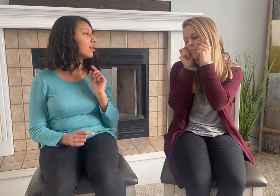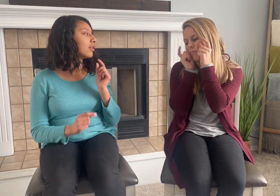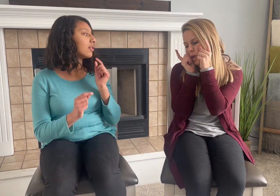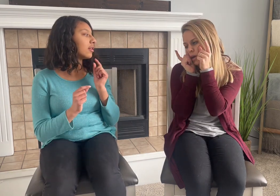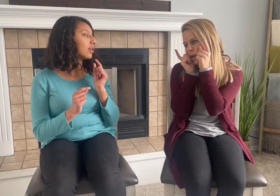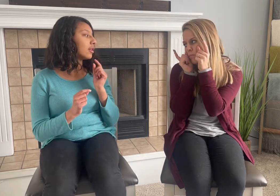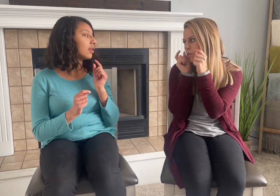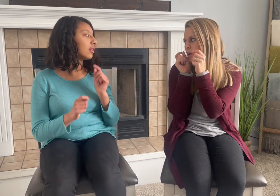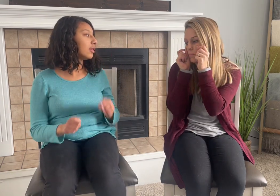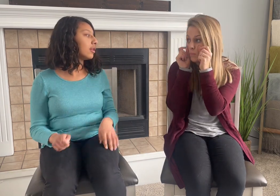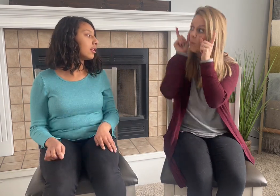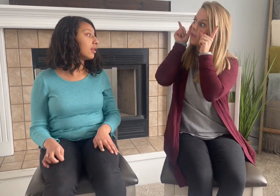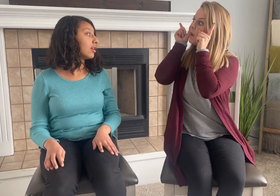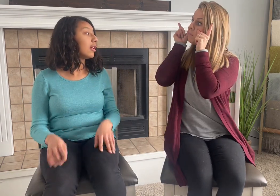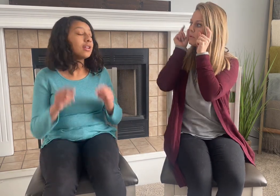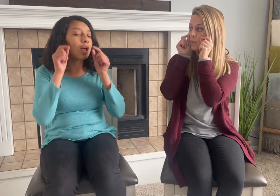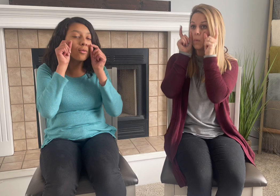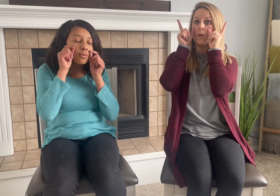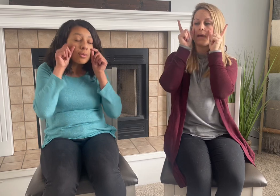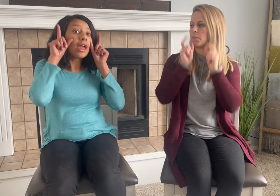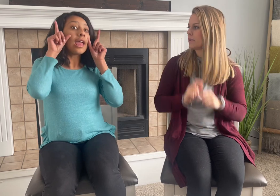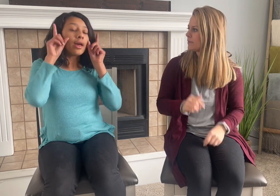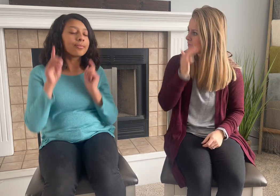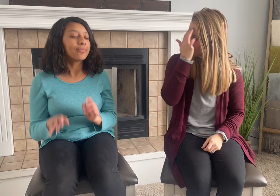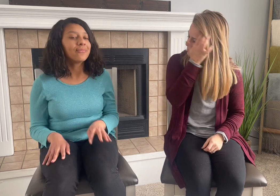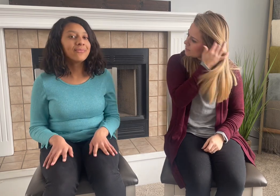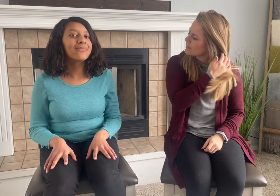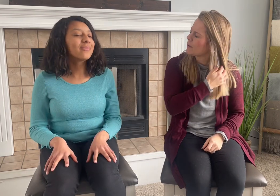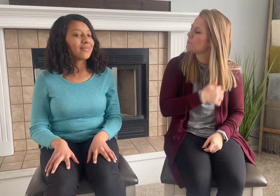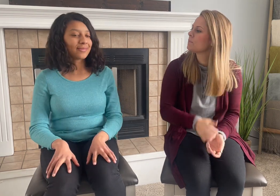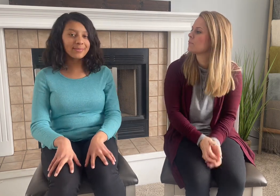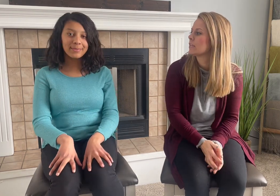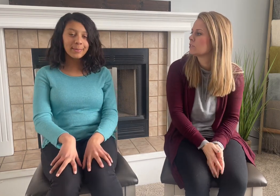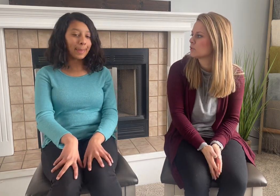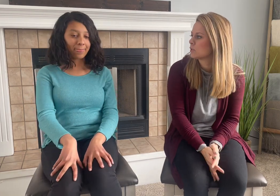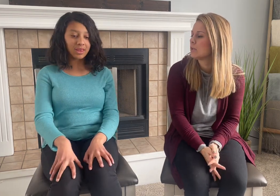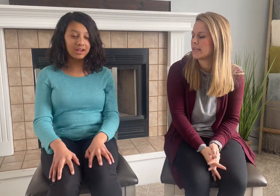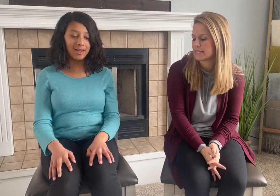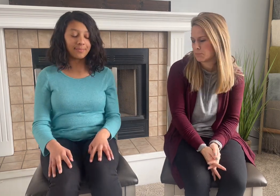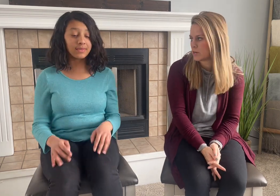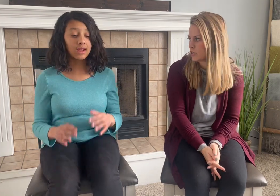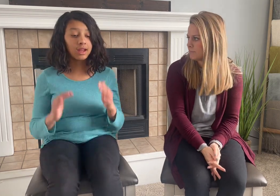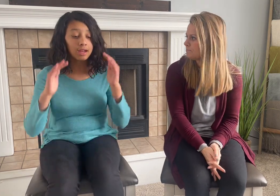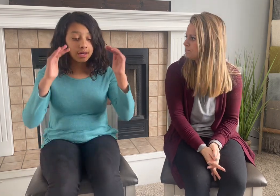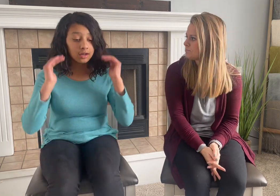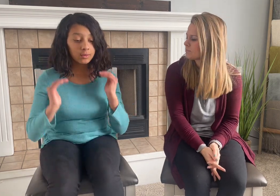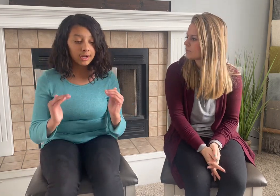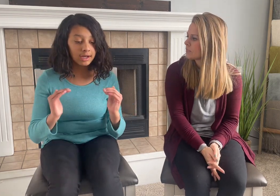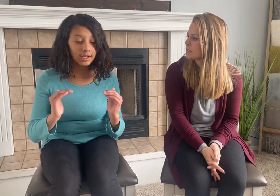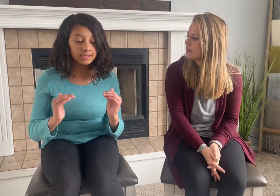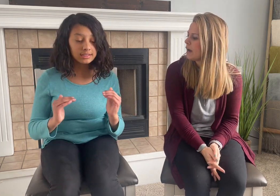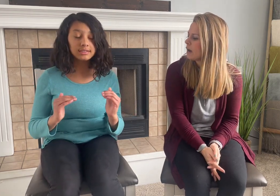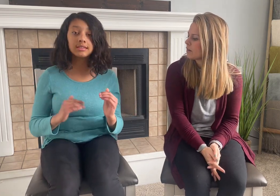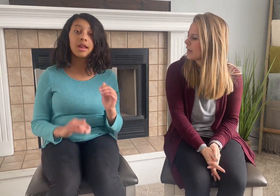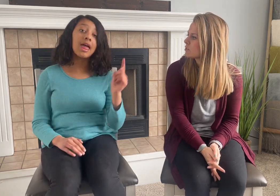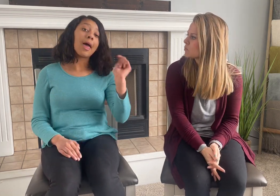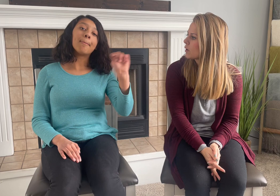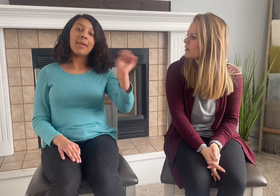wake up, right? Wake up, wake up. Yep, we need to include expression. Our next word